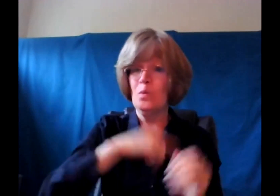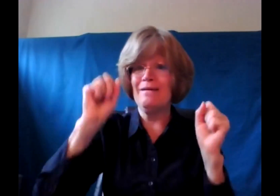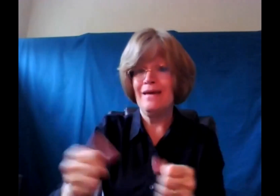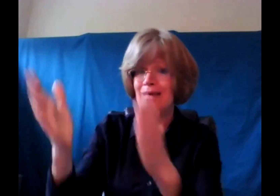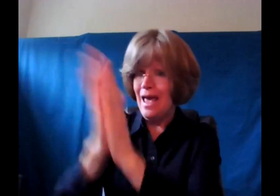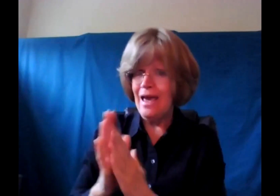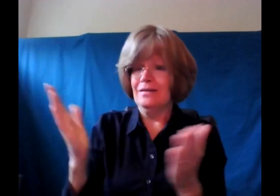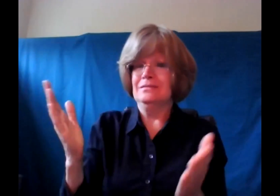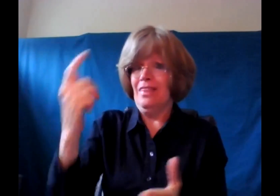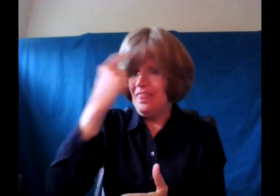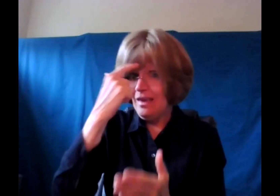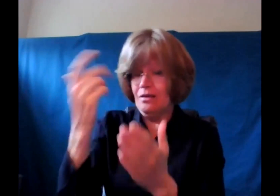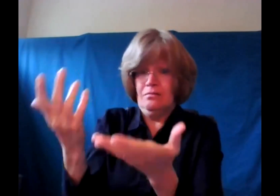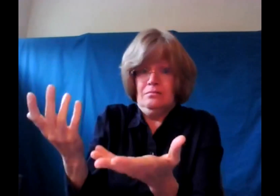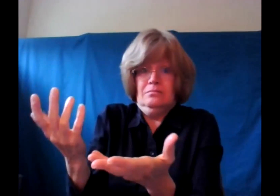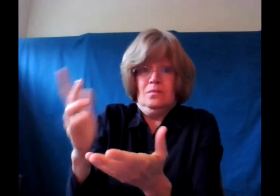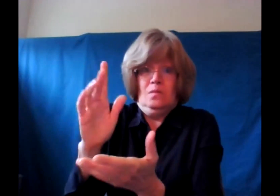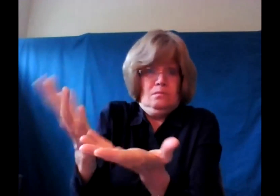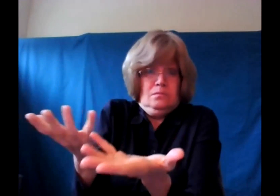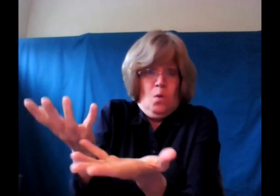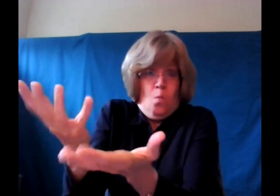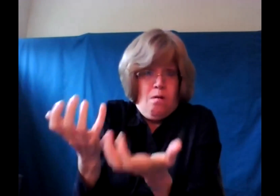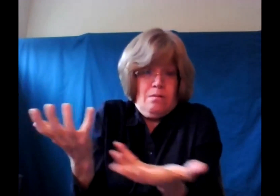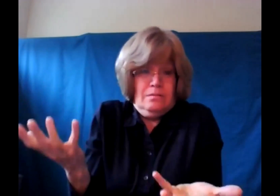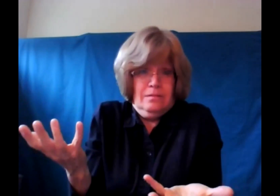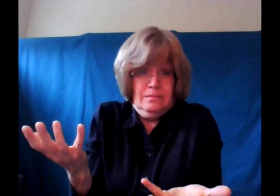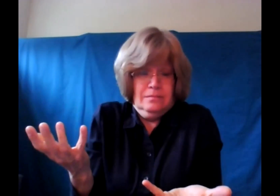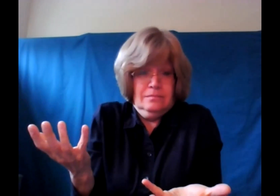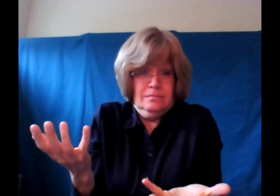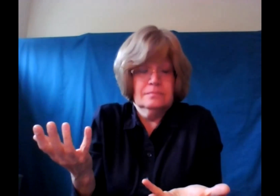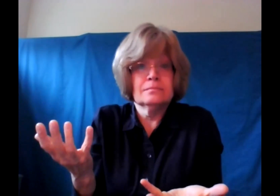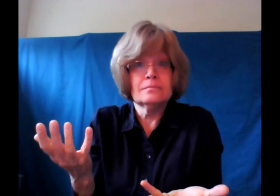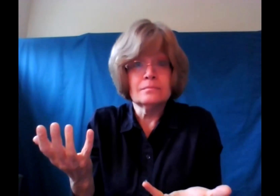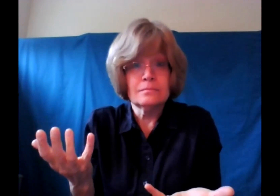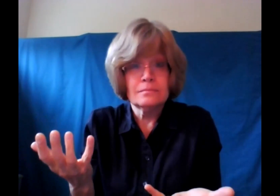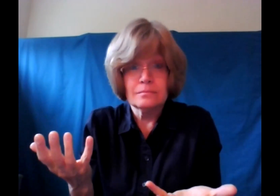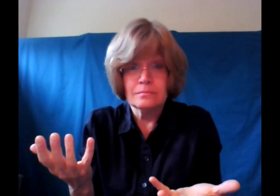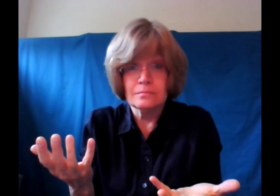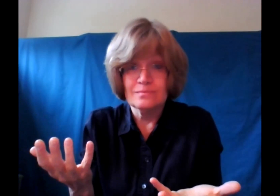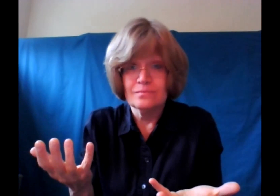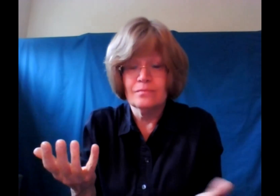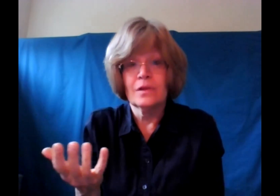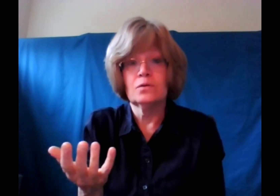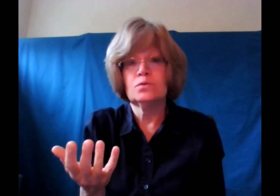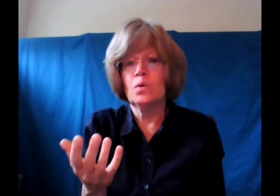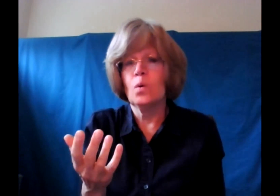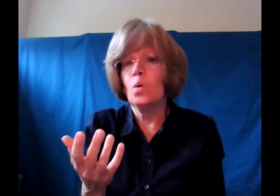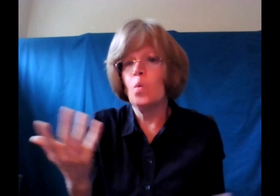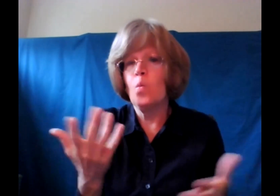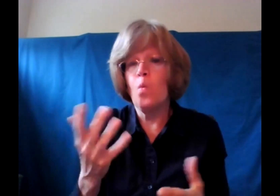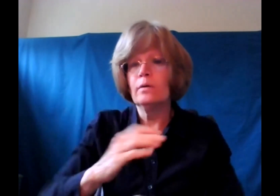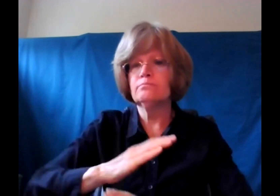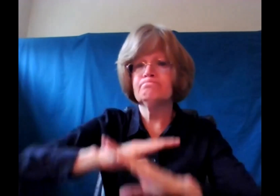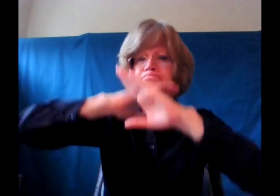even ask, think, or request. Where then are the things that hold us